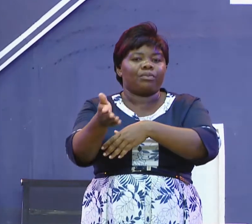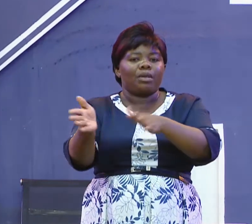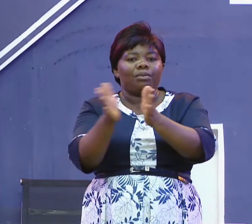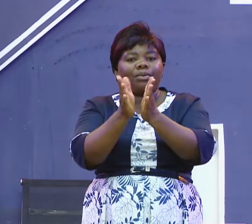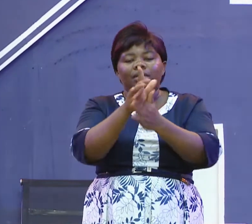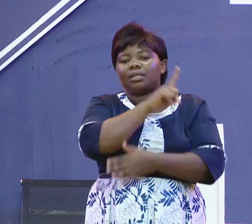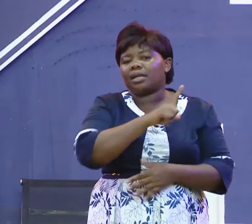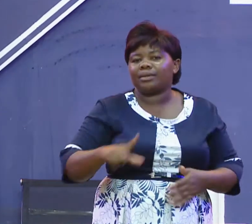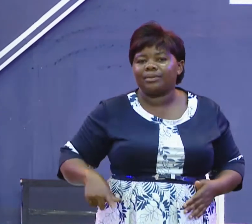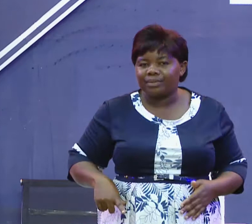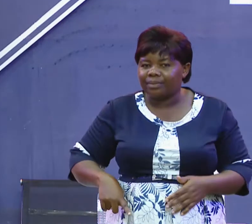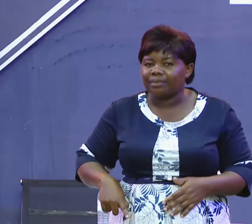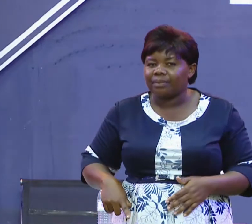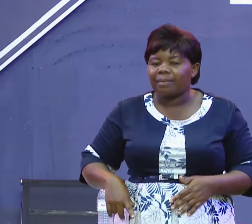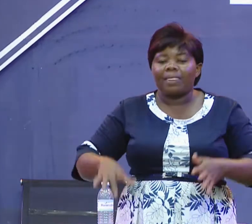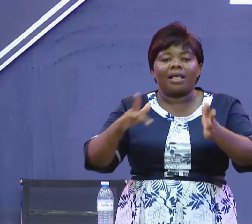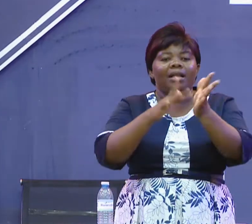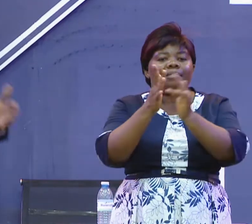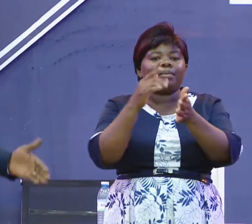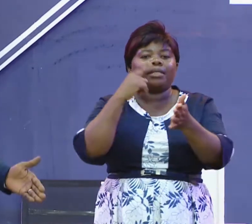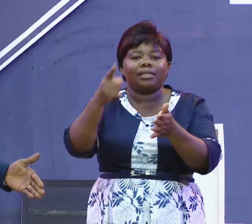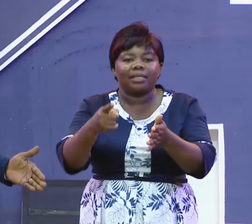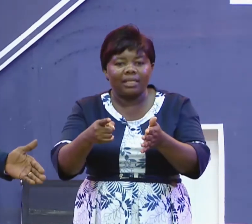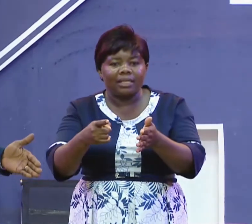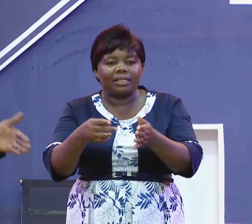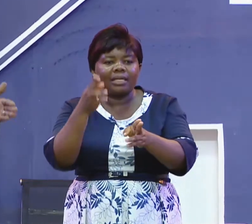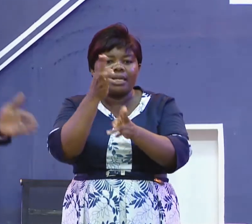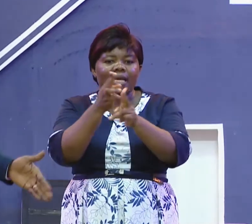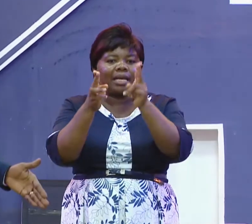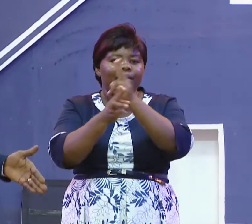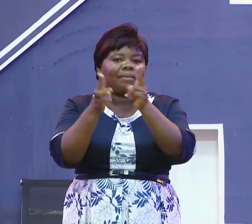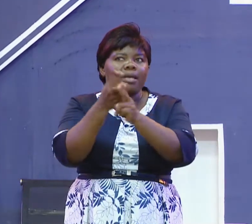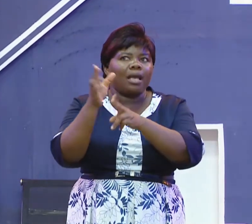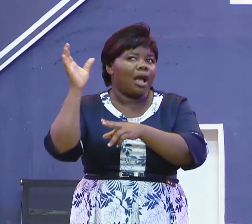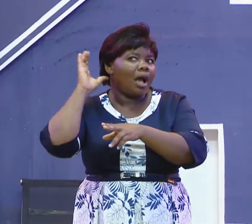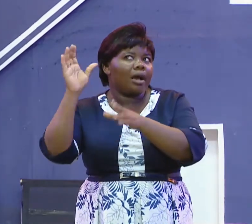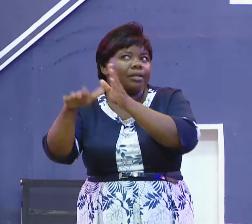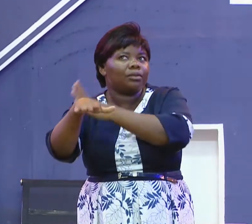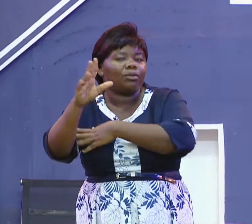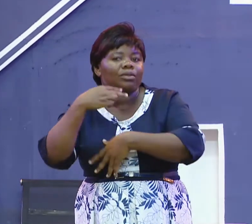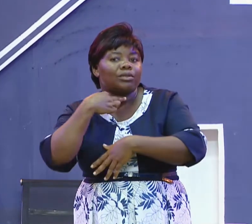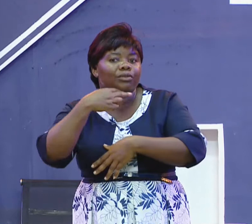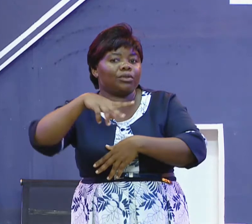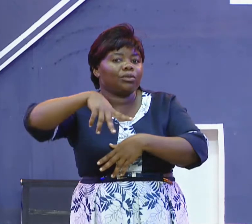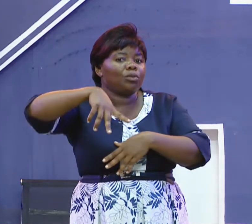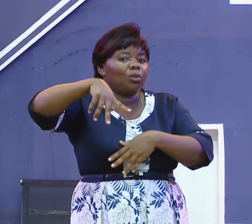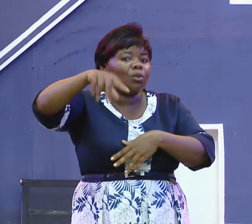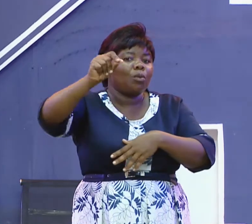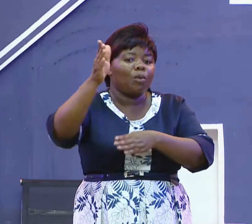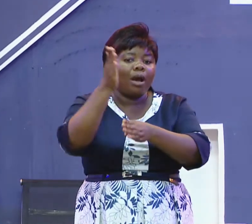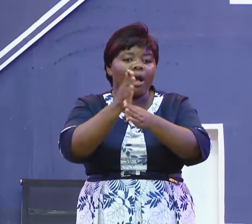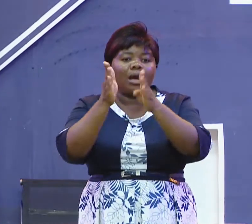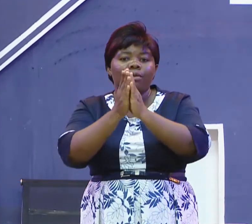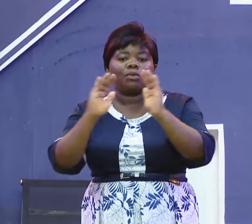Yes, yebazibwe. Praise the Lord. Bible egamba nti ba Nekemia bali bawulira eddoboozi lya Mukama okugenda okuzimba bbugwe wa Yerusalemu.